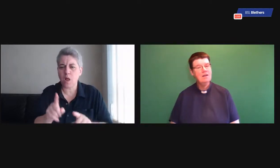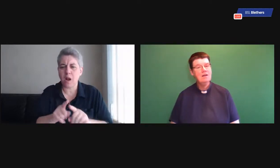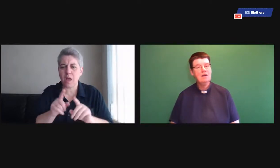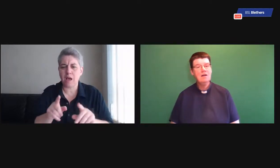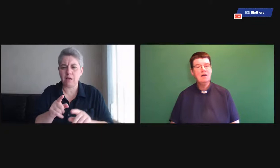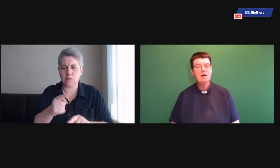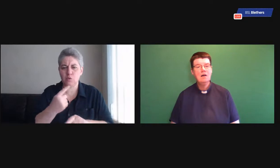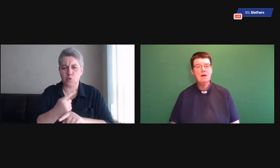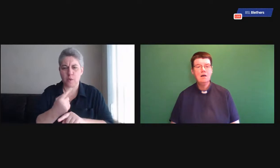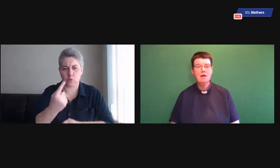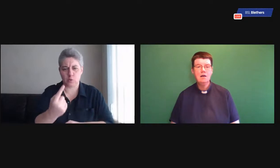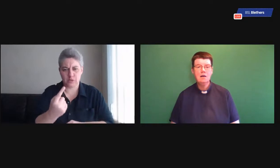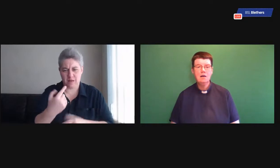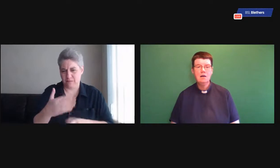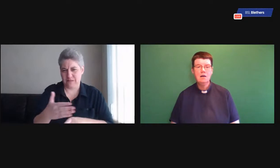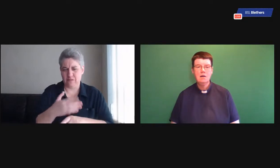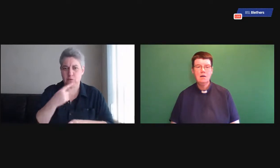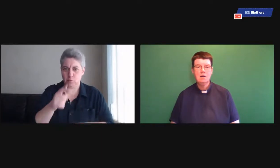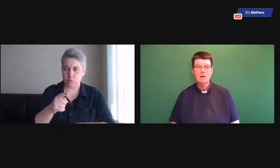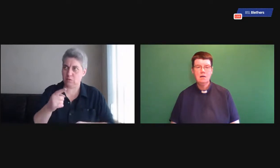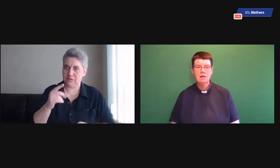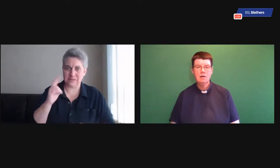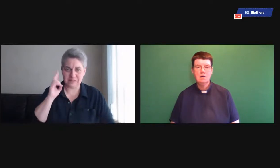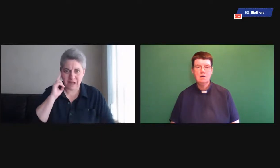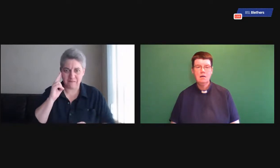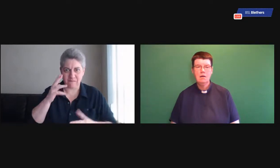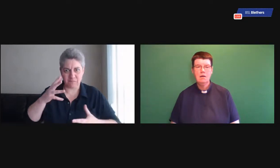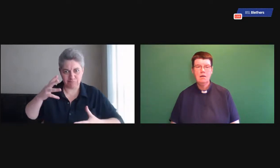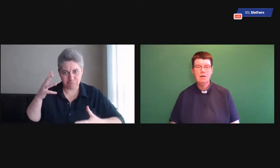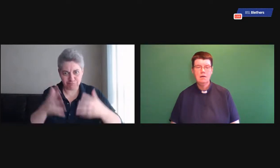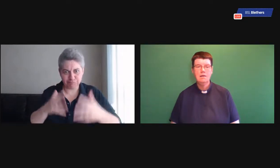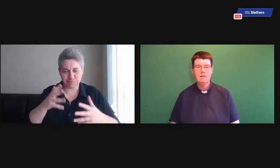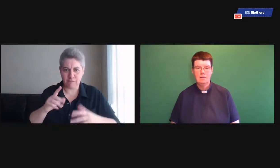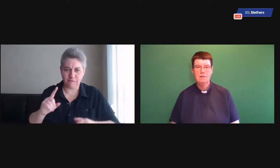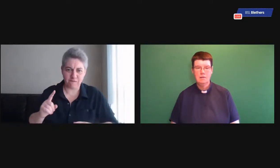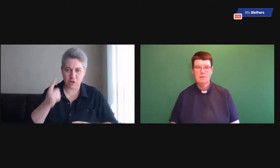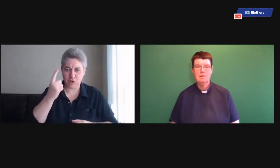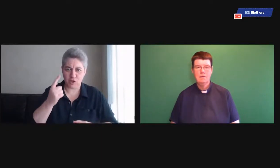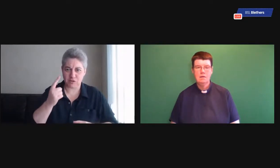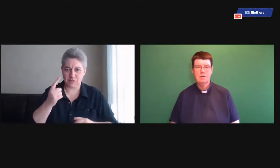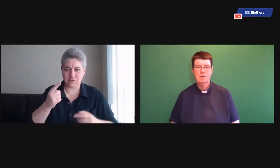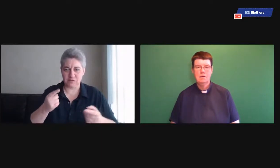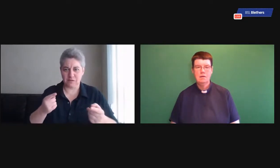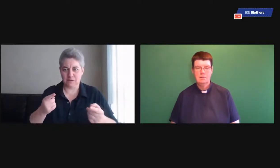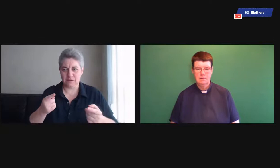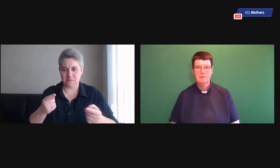And the question's from, I think it's Justin.